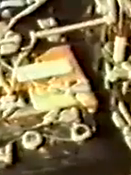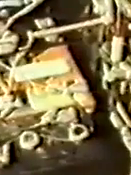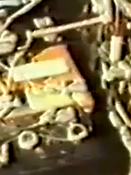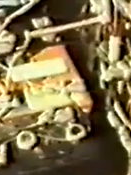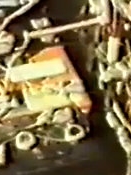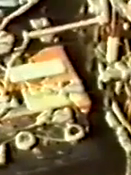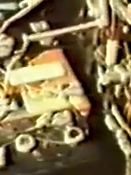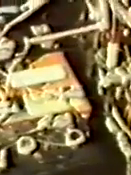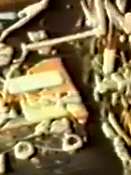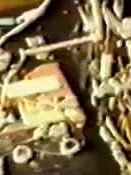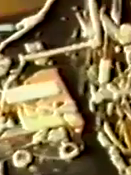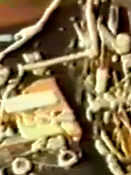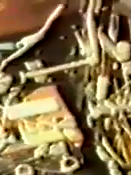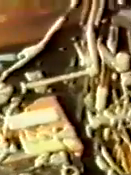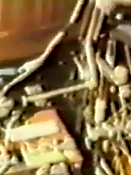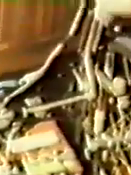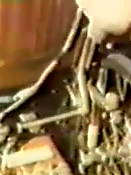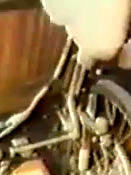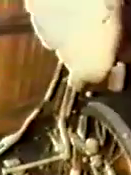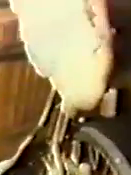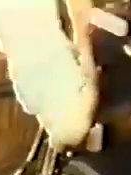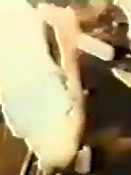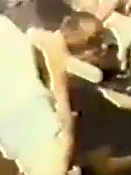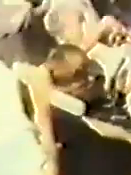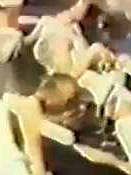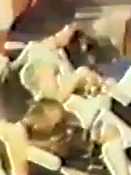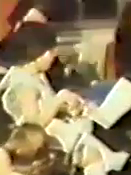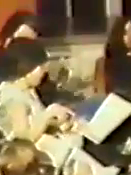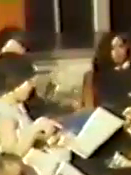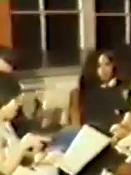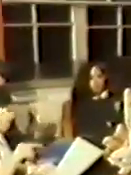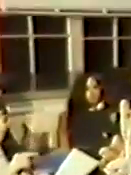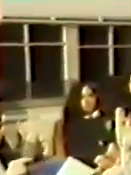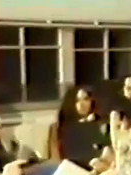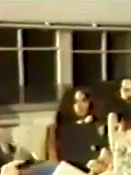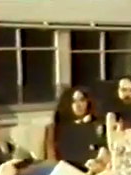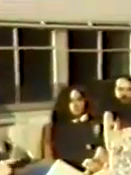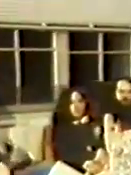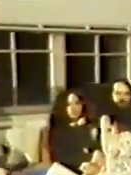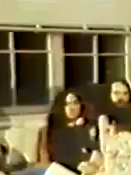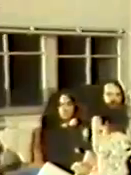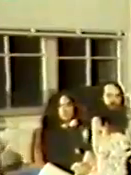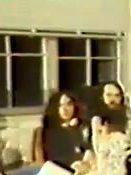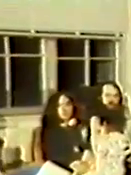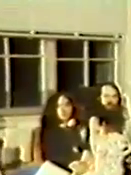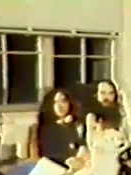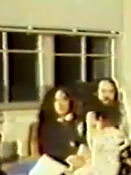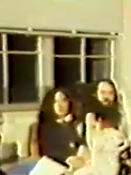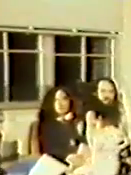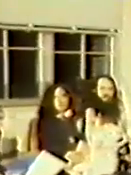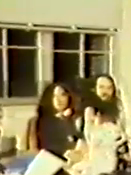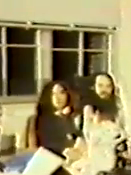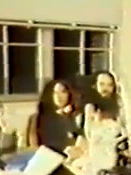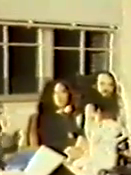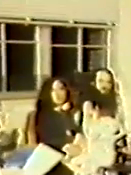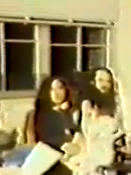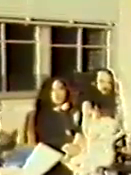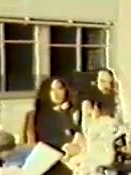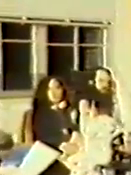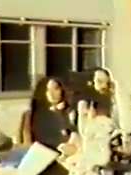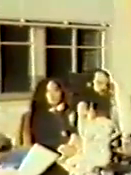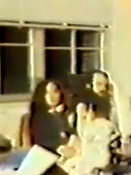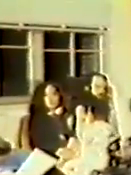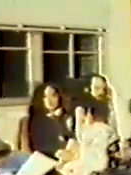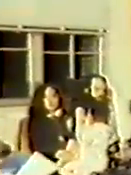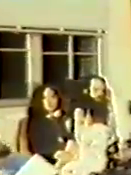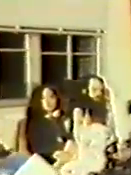floor every day, not knowing if we were going to get arrested, and going to bed at 3 o'clock in the morning and getting up at 6 o'clock, having